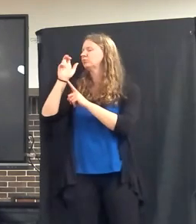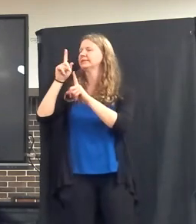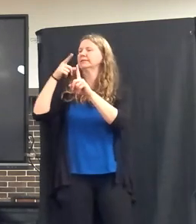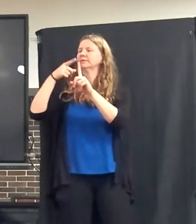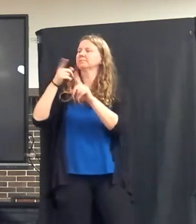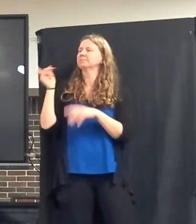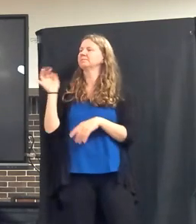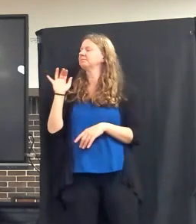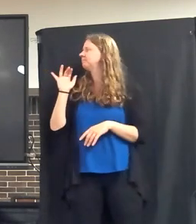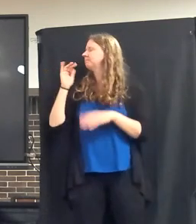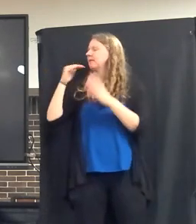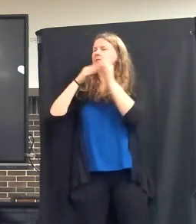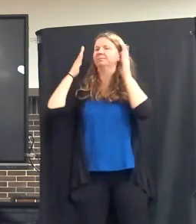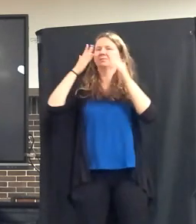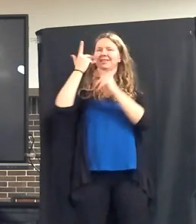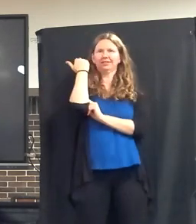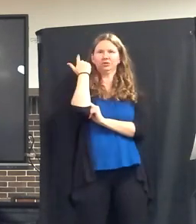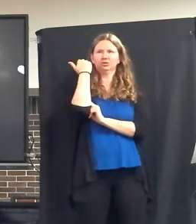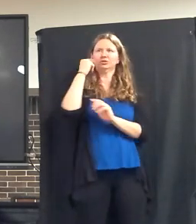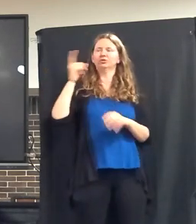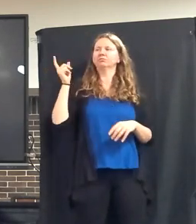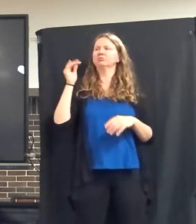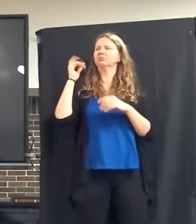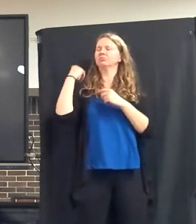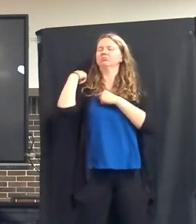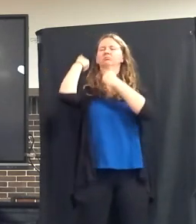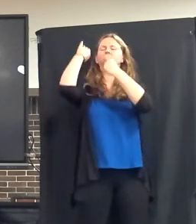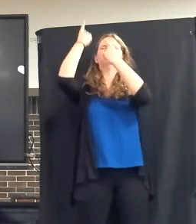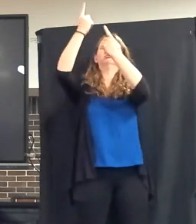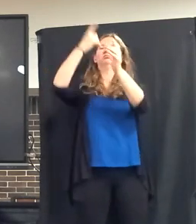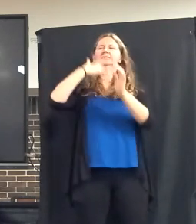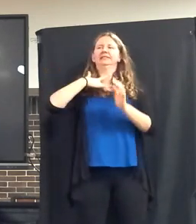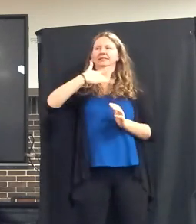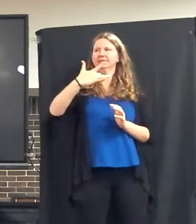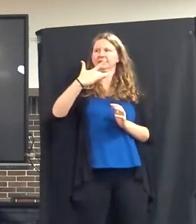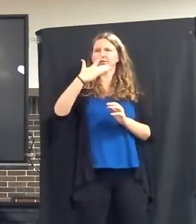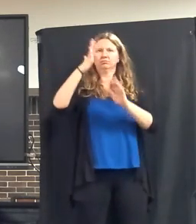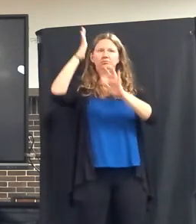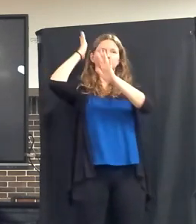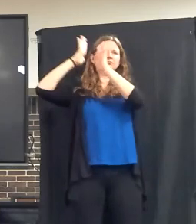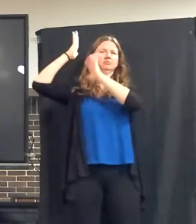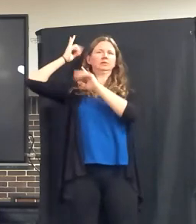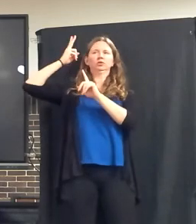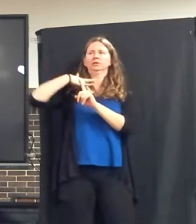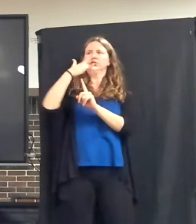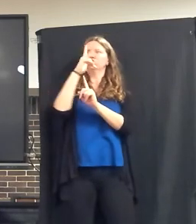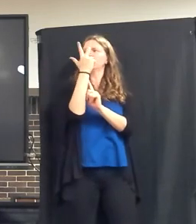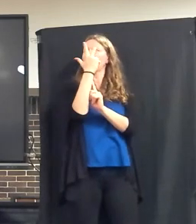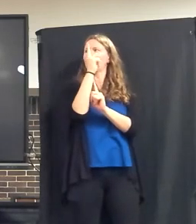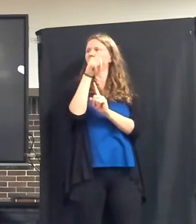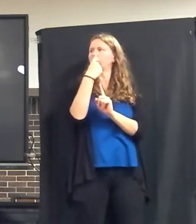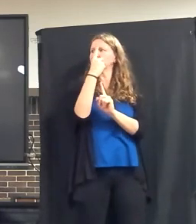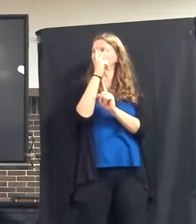IREAD 3 is the next assessment. And this is our data from last